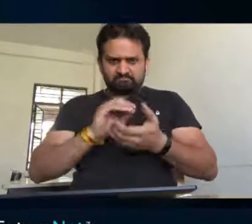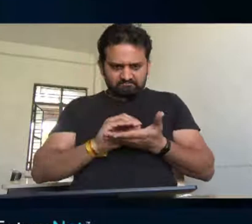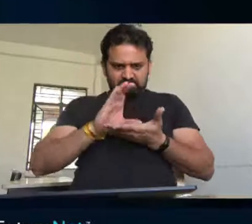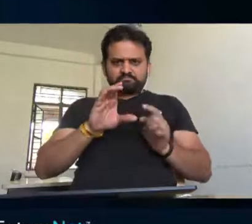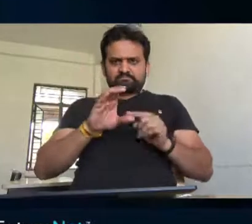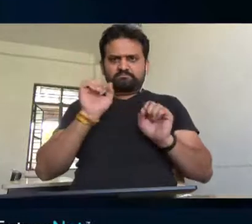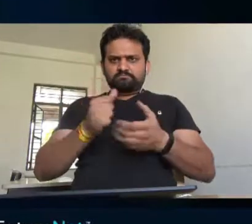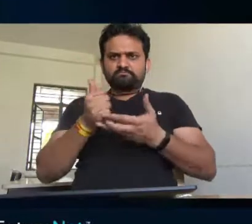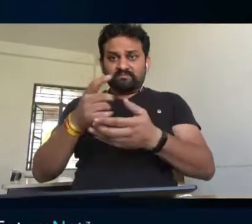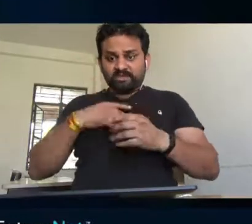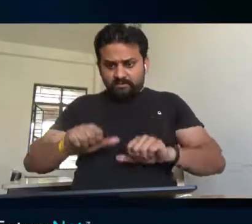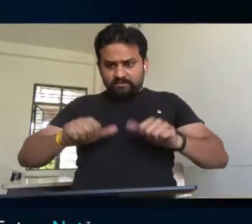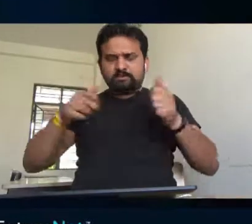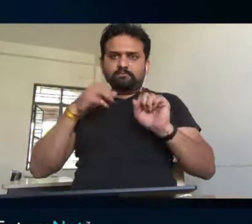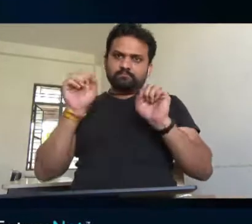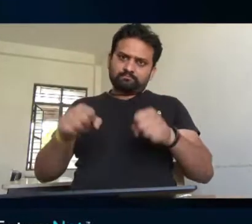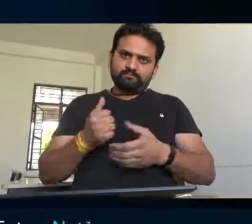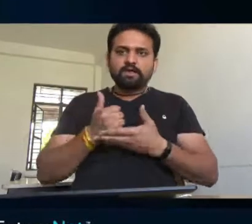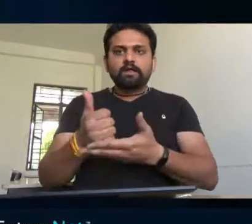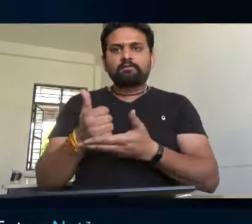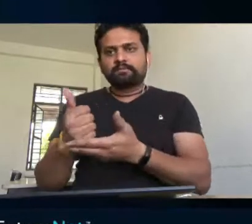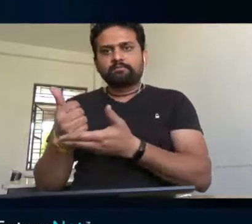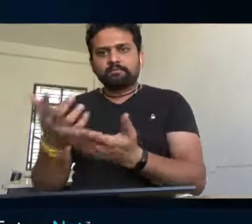sick people, old people,